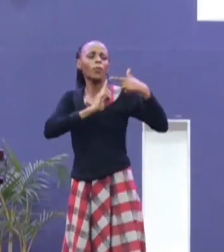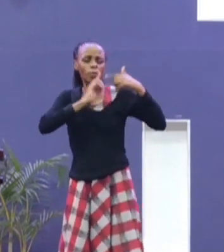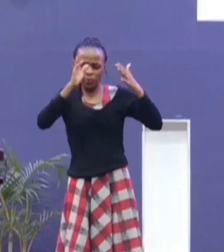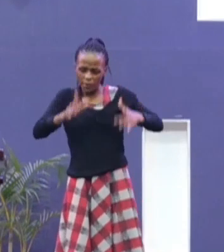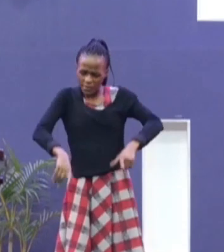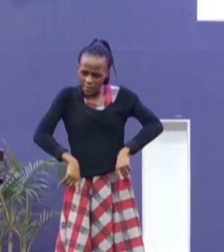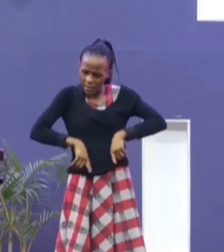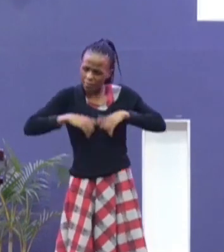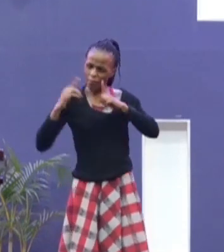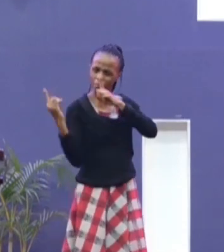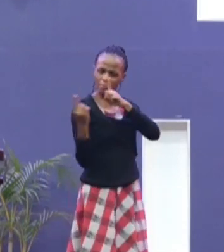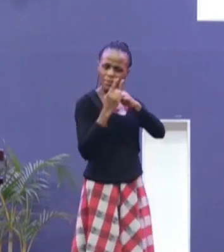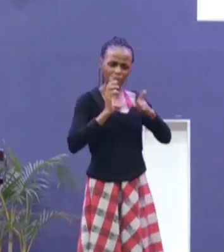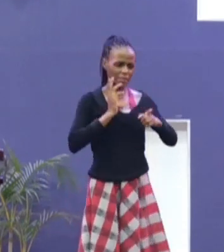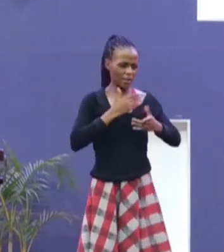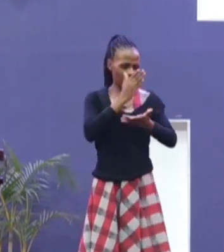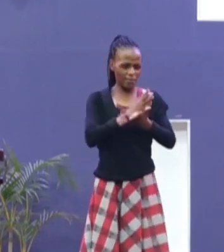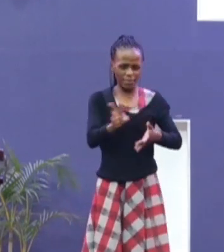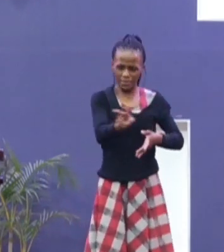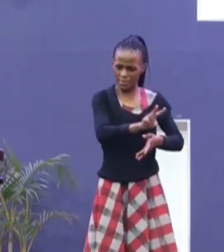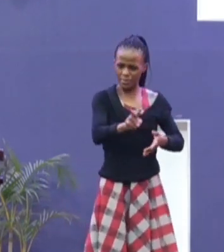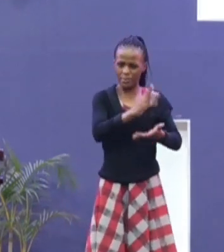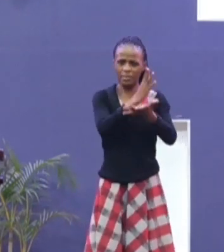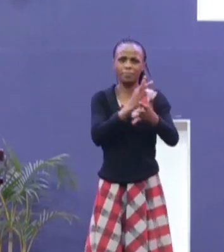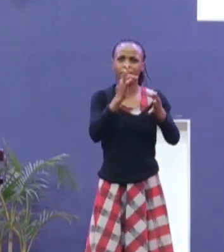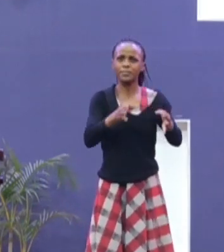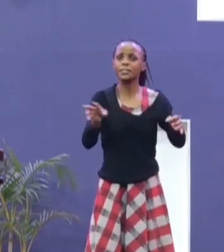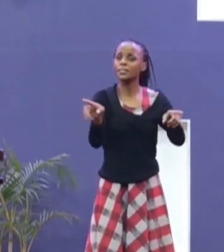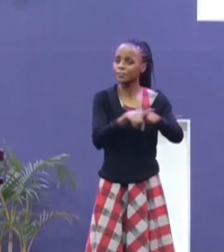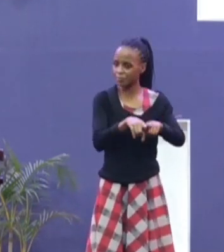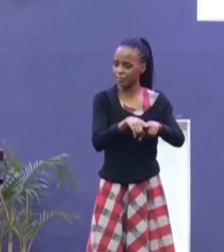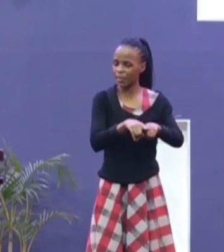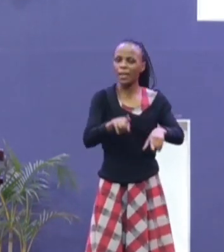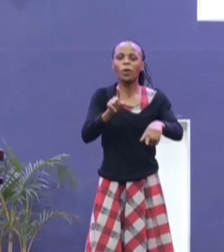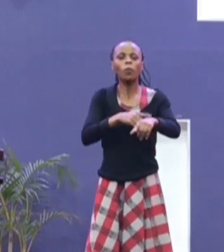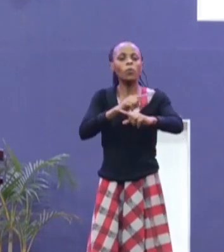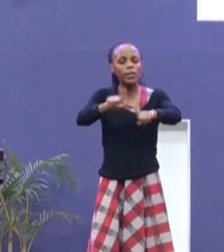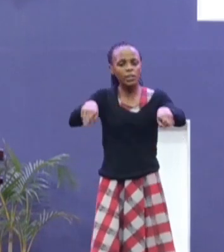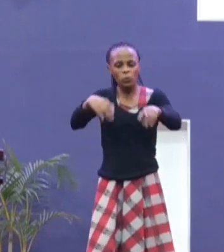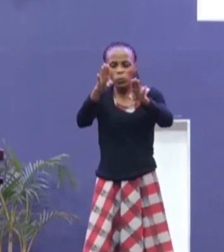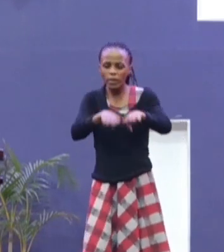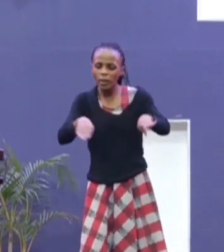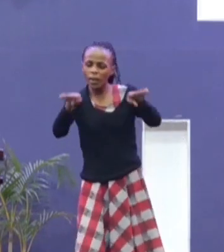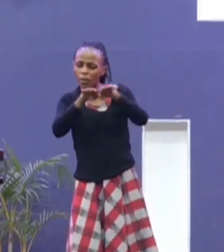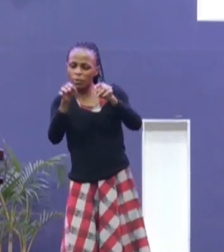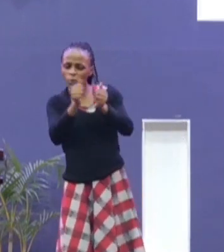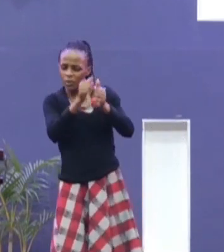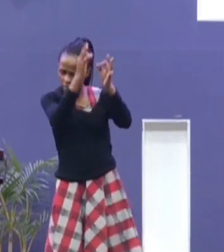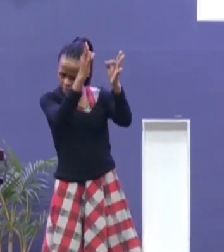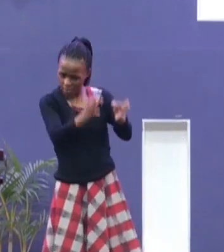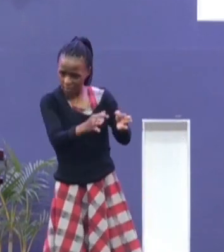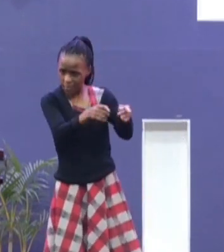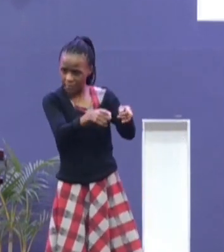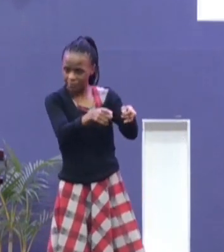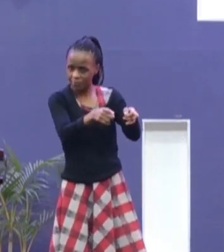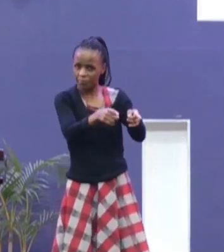conformity. Salvation finds us in conformity in a certain thing. Nga tukiriziganya nabyo. When we agree with